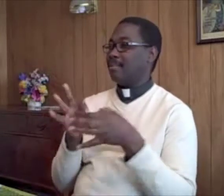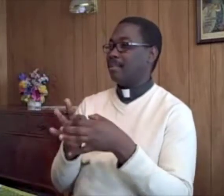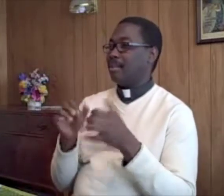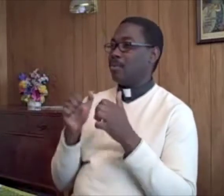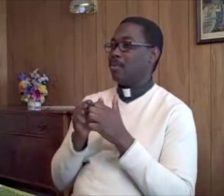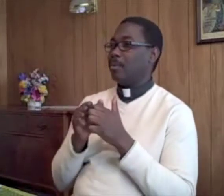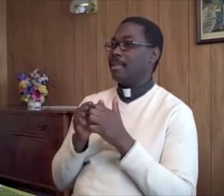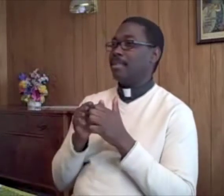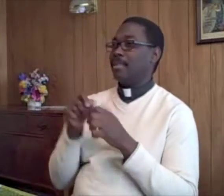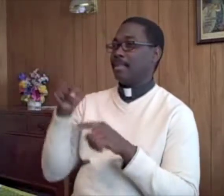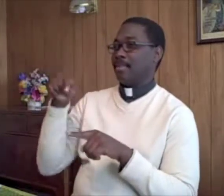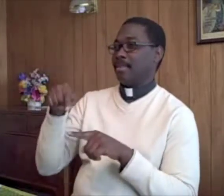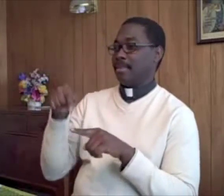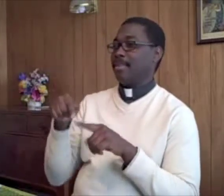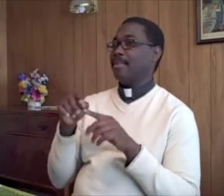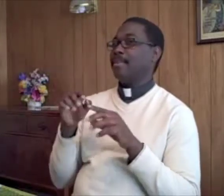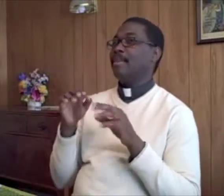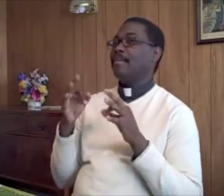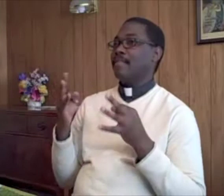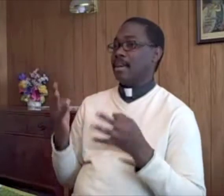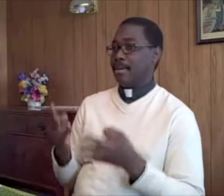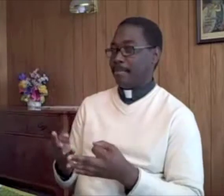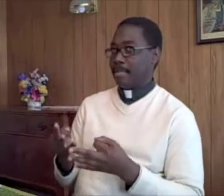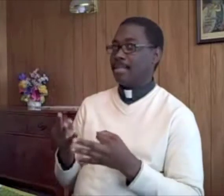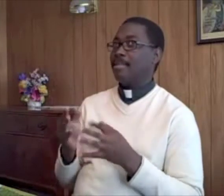family members who attend this church.